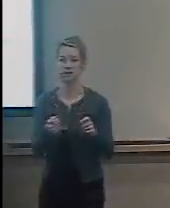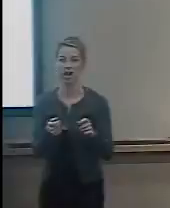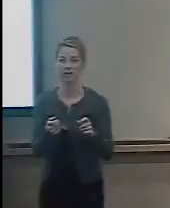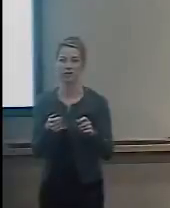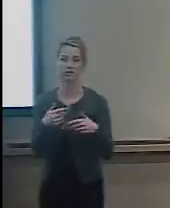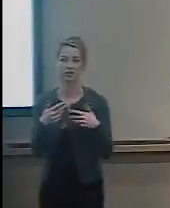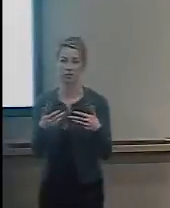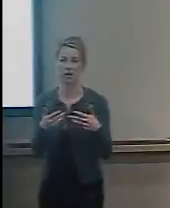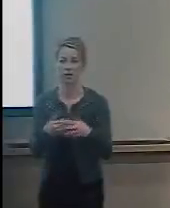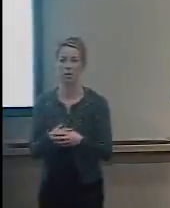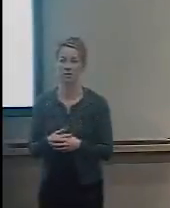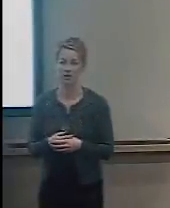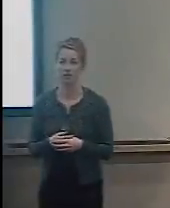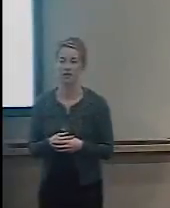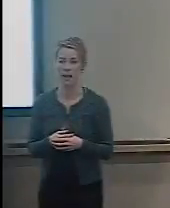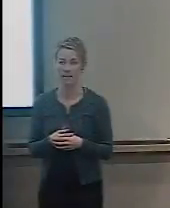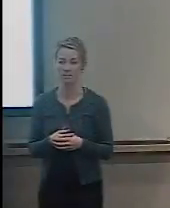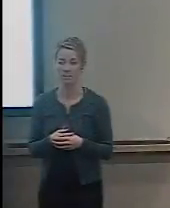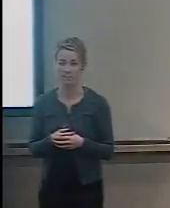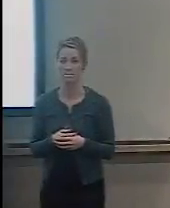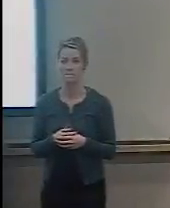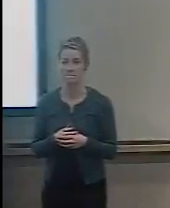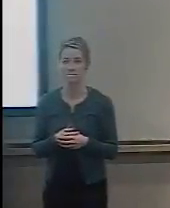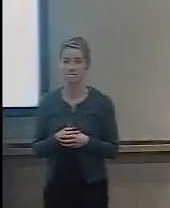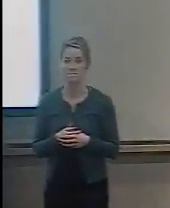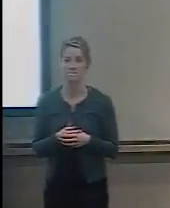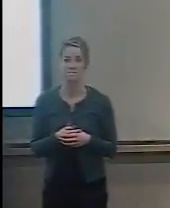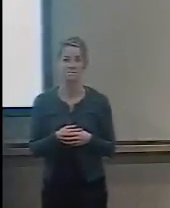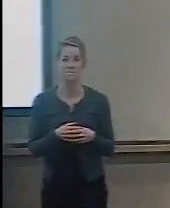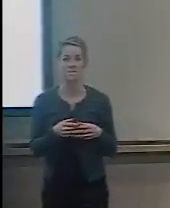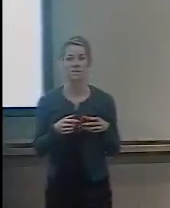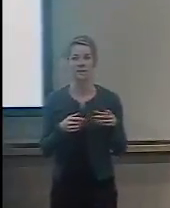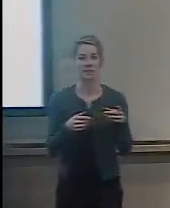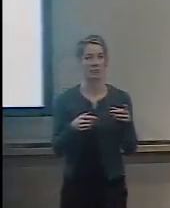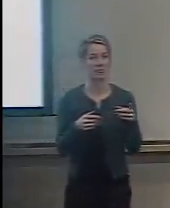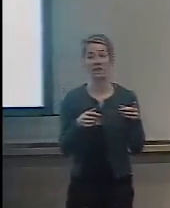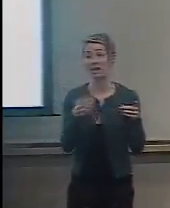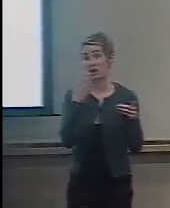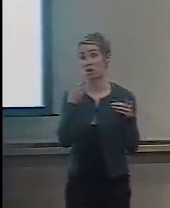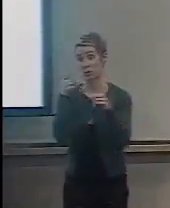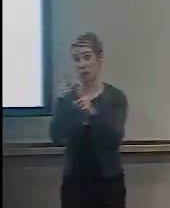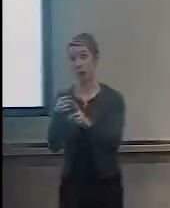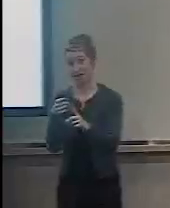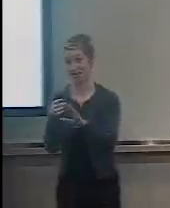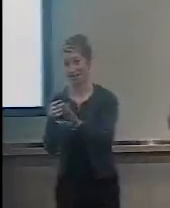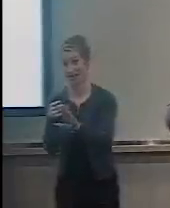it for themselves to whatever works best for them. So let me answer. Those are really good points.